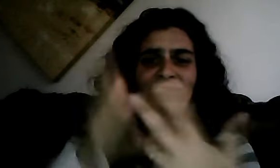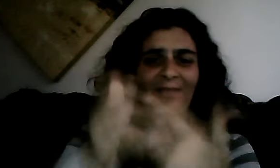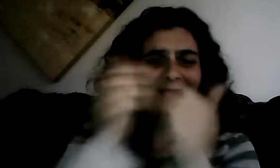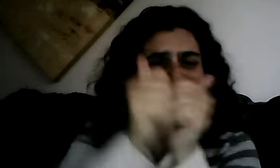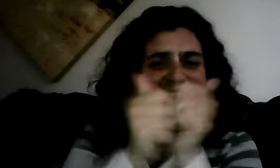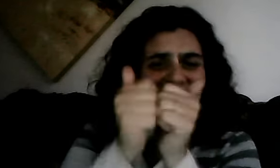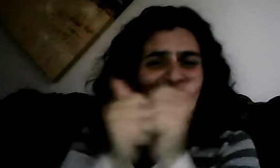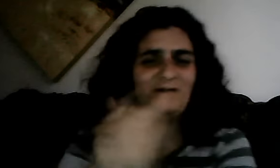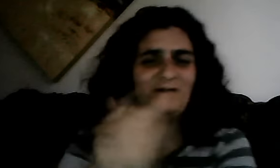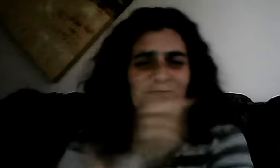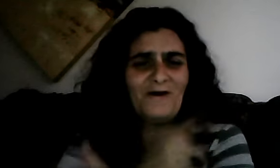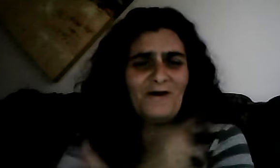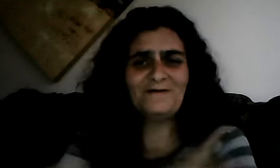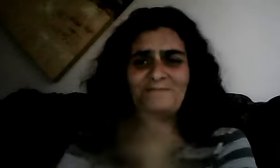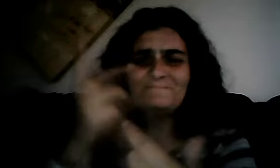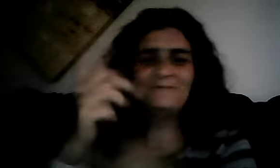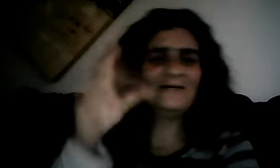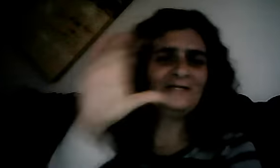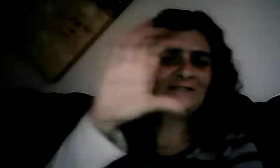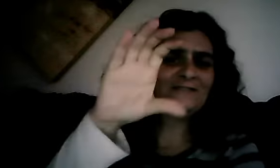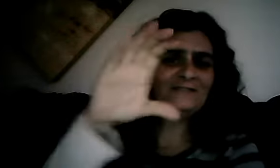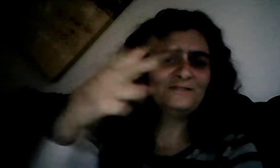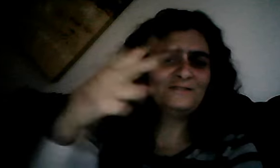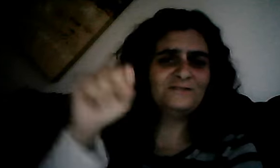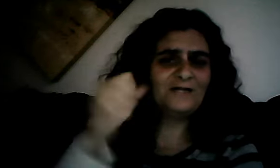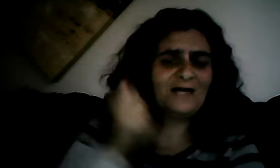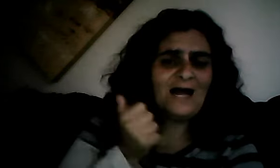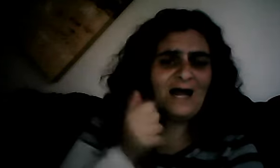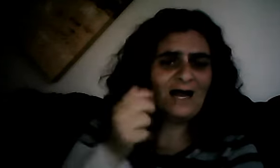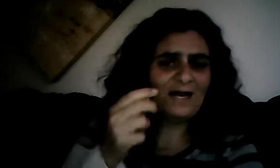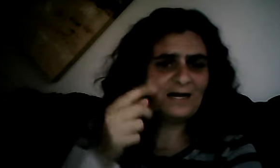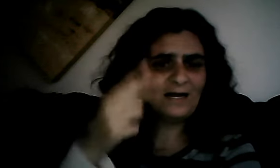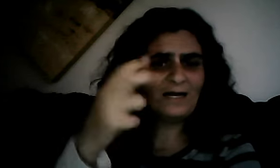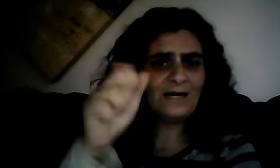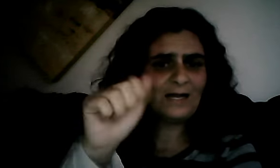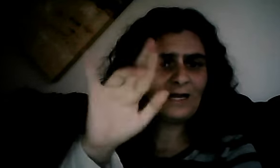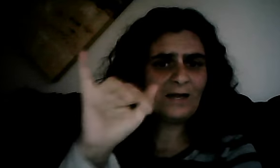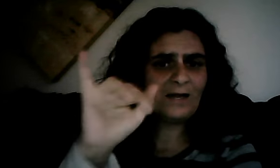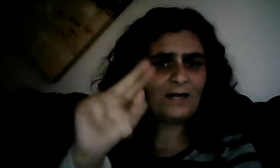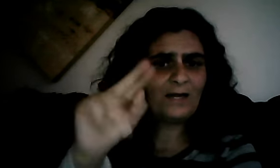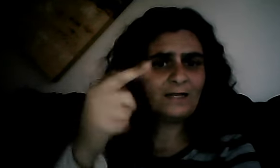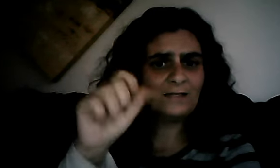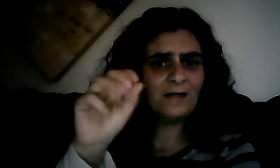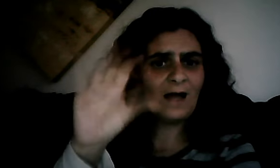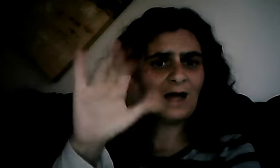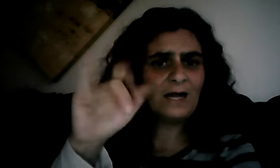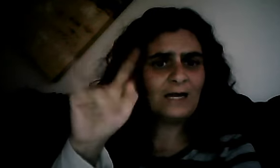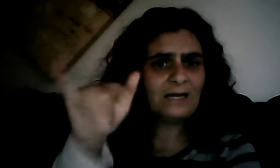Gunther? I need you to pull out all the stops. Figuratively. Got it. Oops, dropped